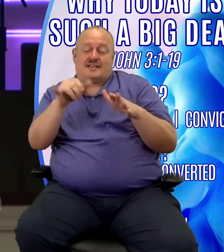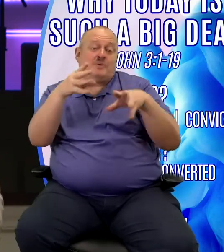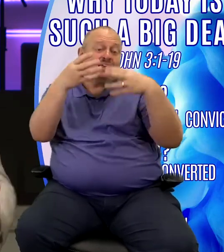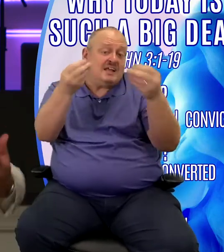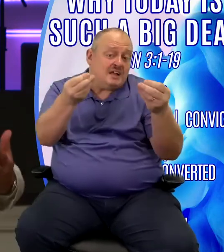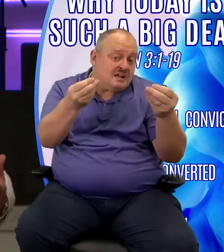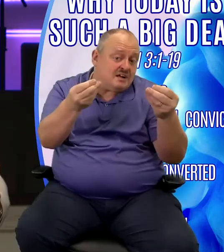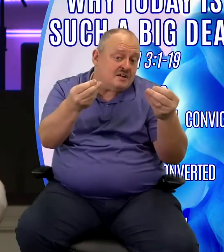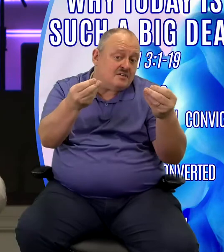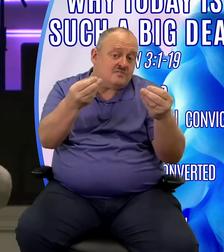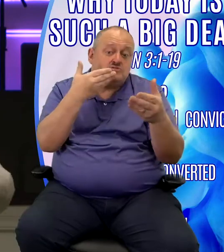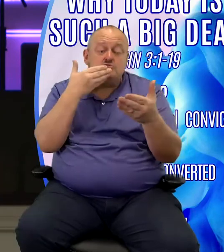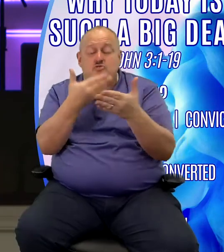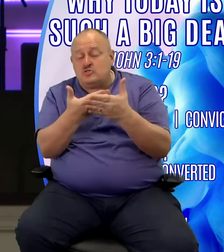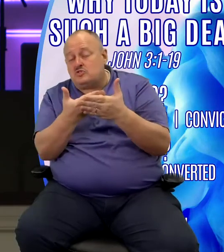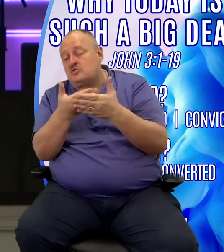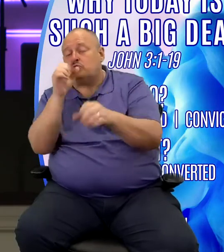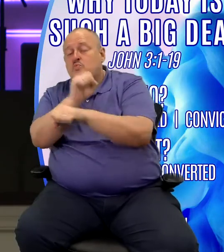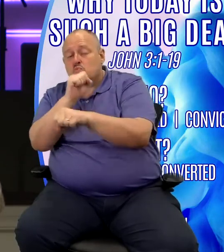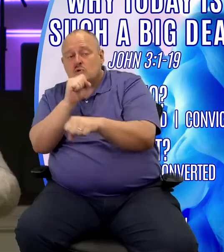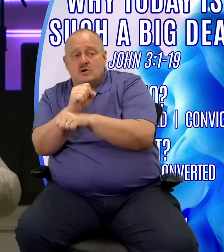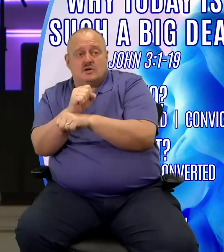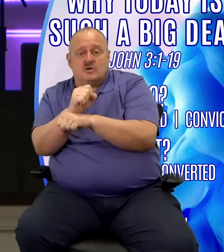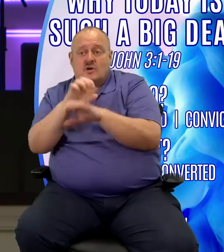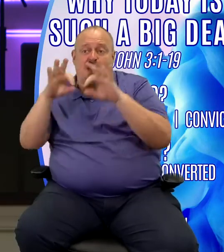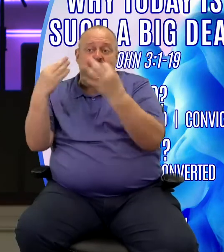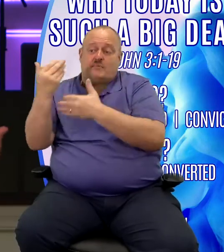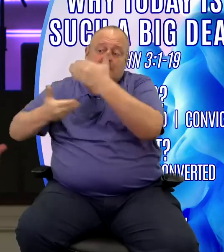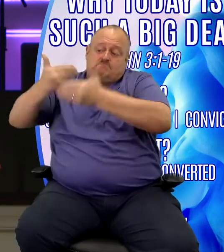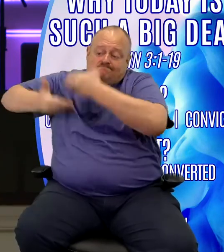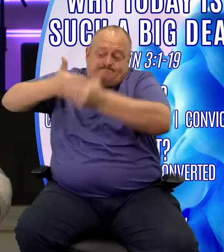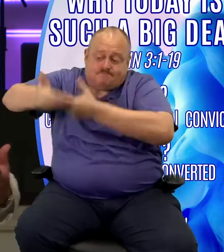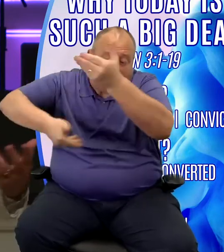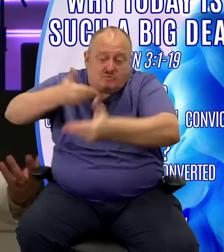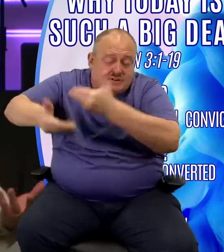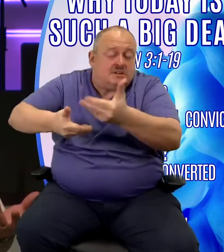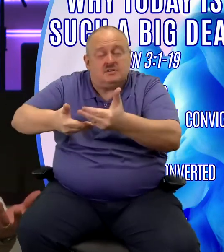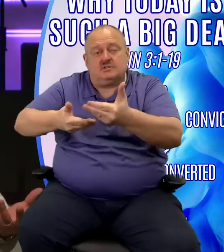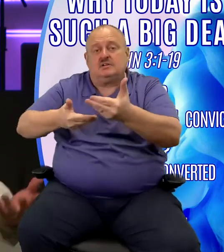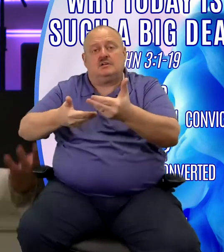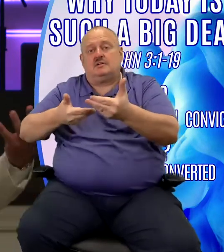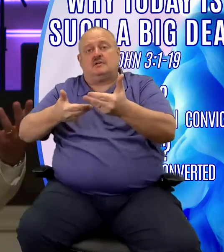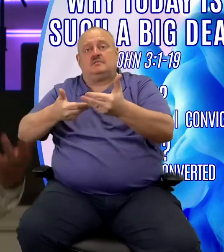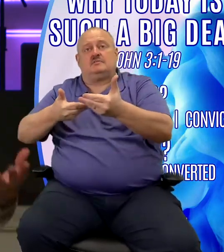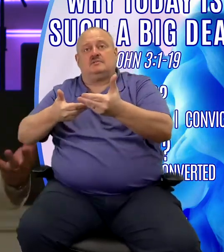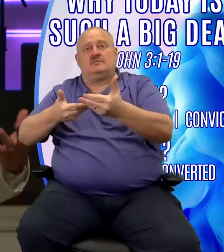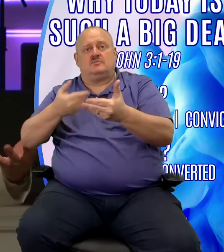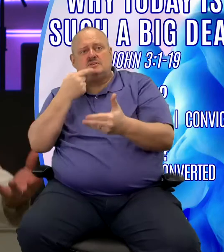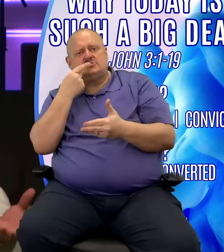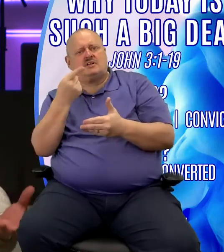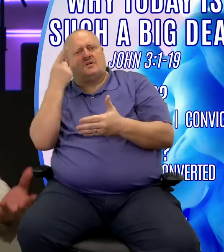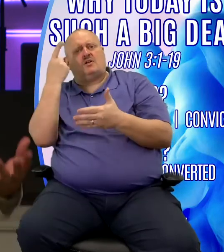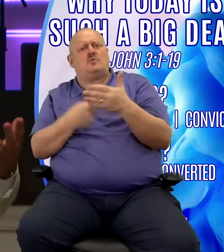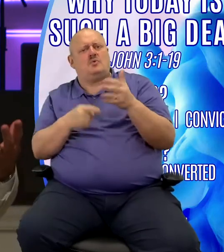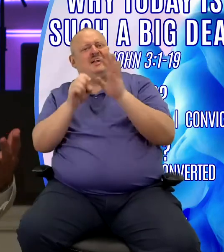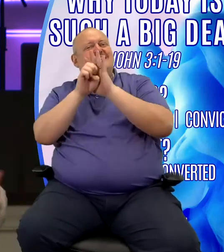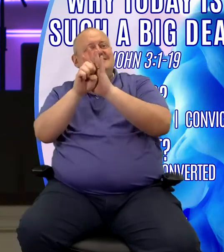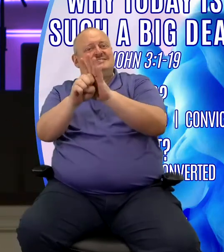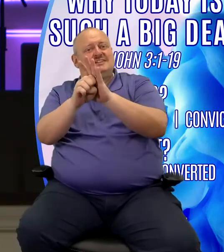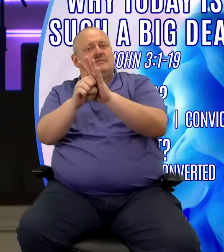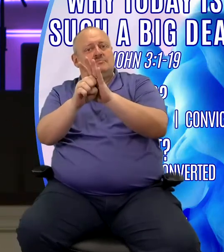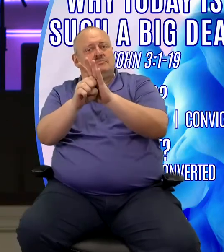make, the good that we do or the bad that we don't, or looking at our family and our heritage and our tradition and saying, what an example of,